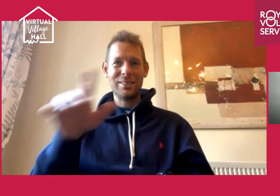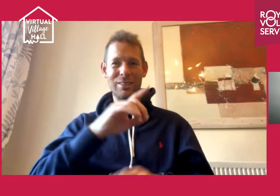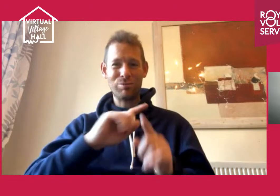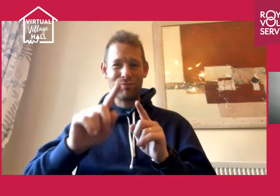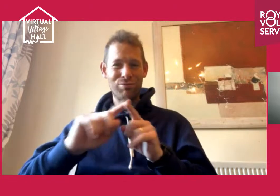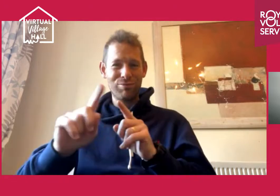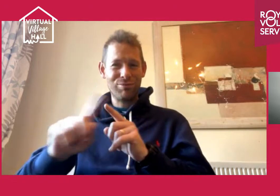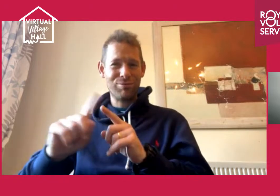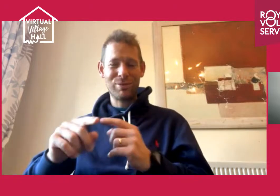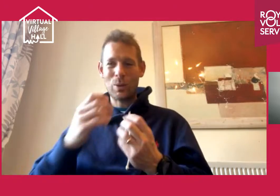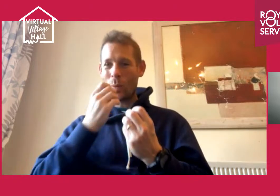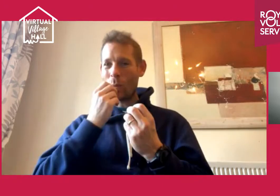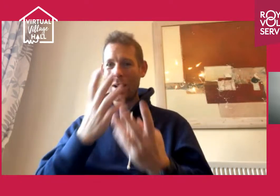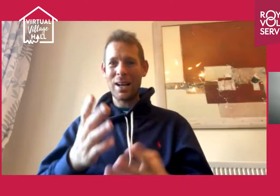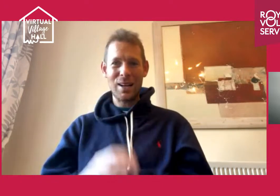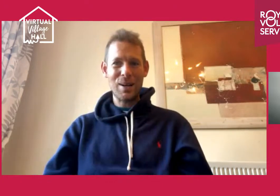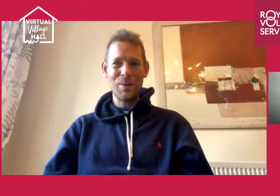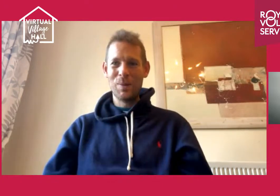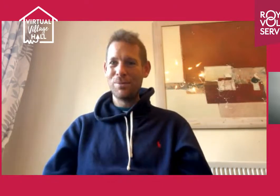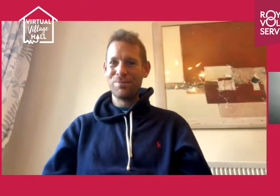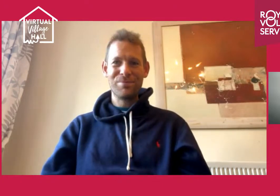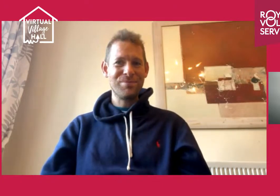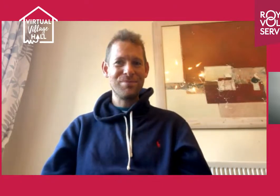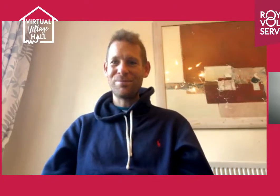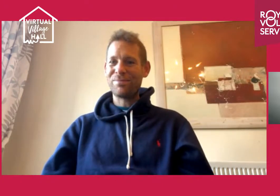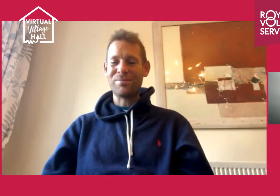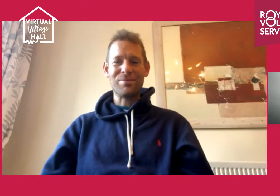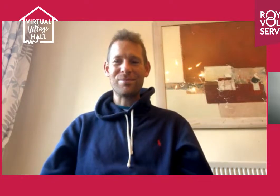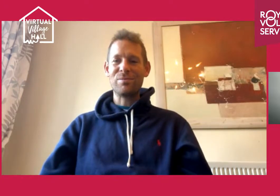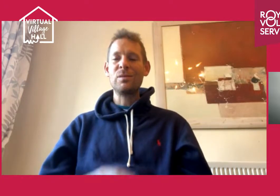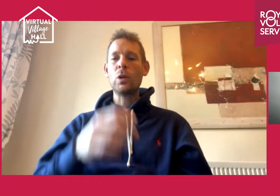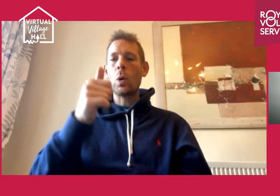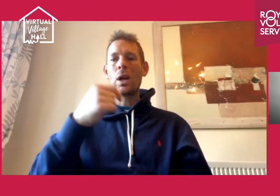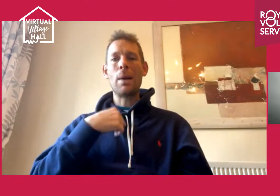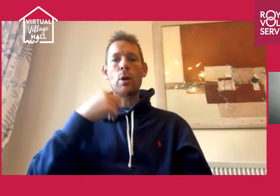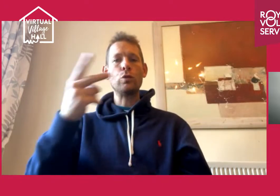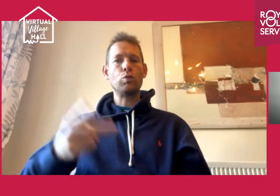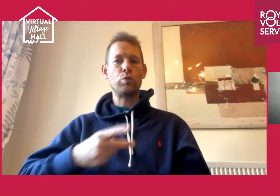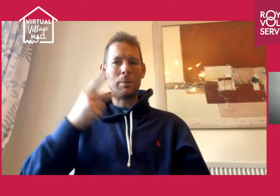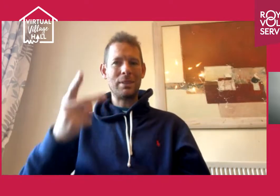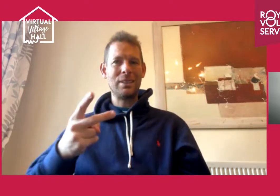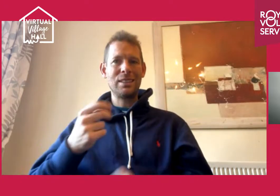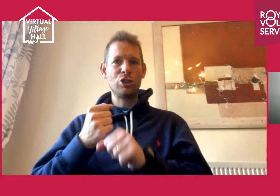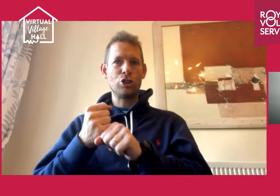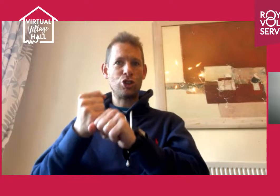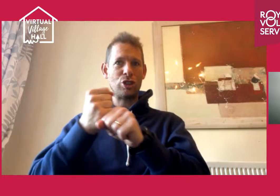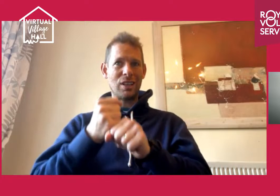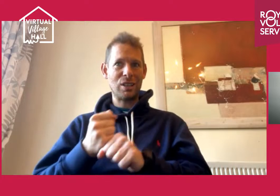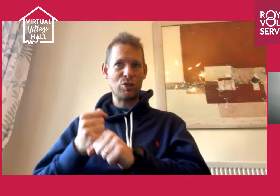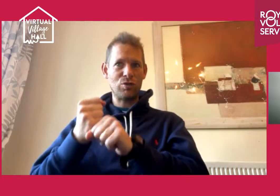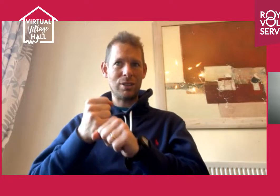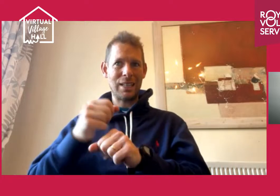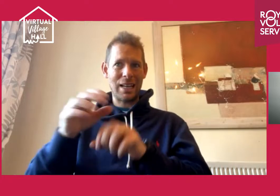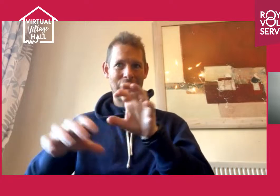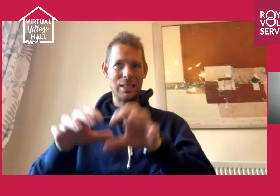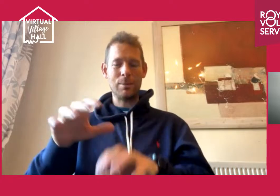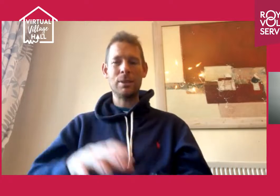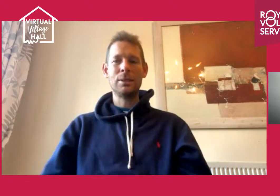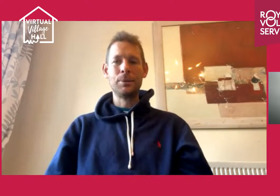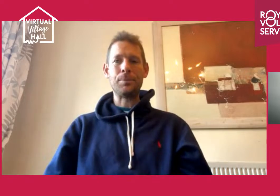And rhinos are amazing animals. They are, and all these animals are just incredible when you see them on safari. So let's do a